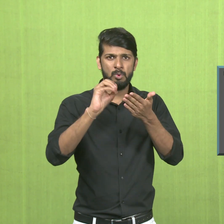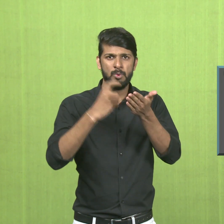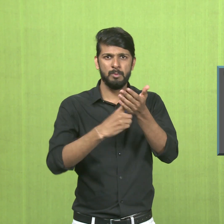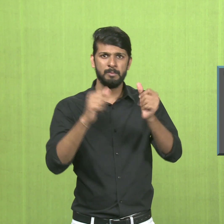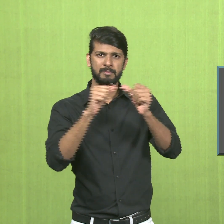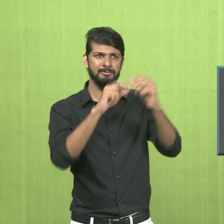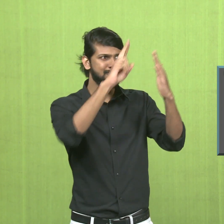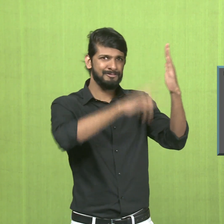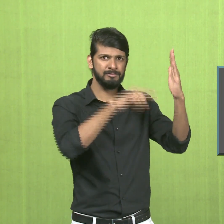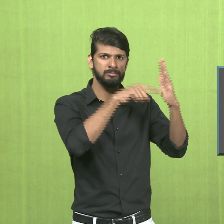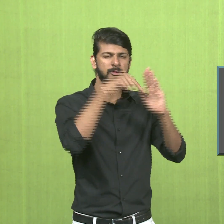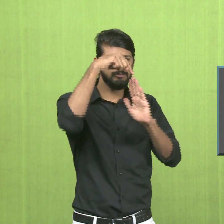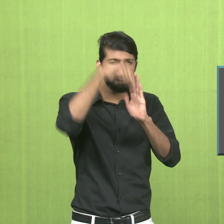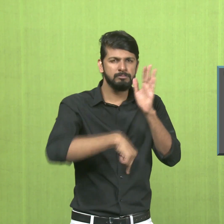Pithora painting, general description.